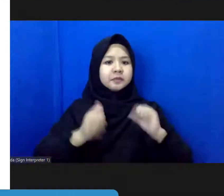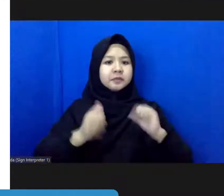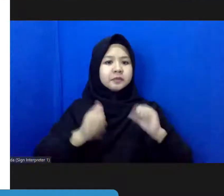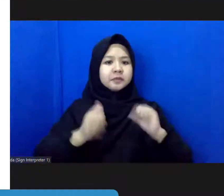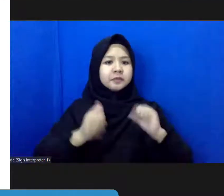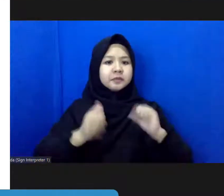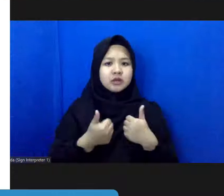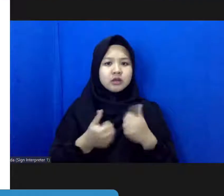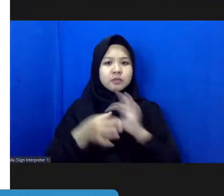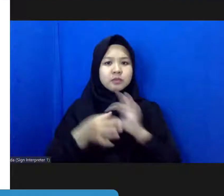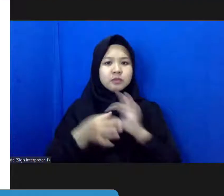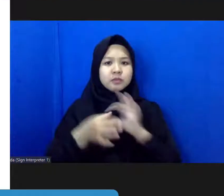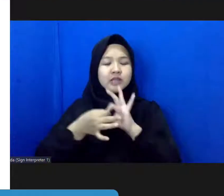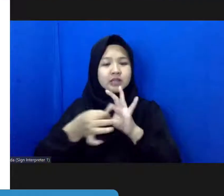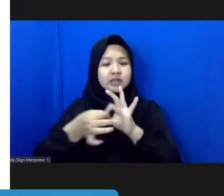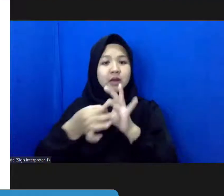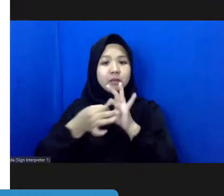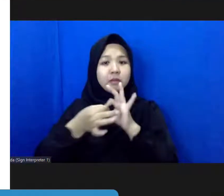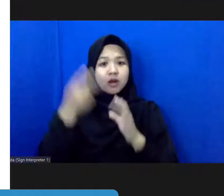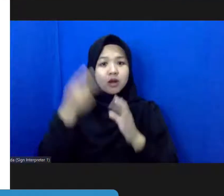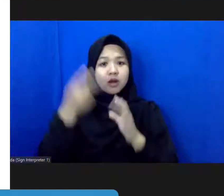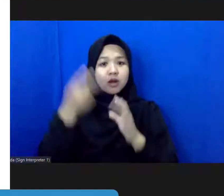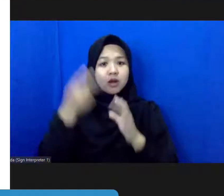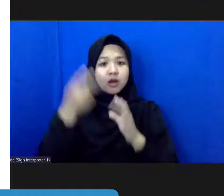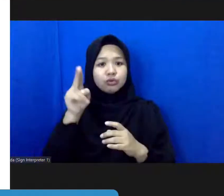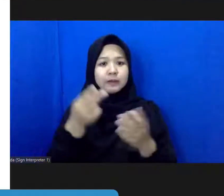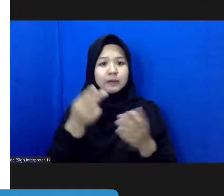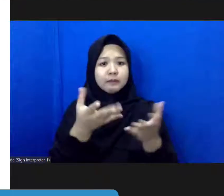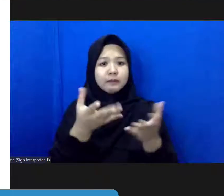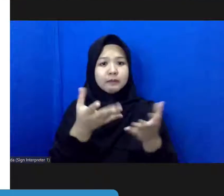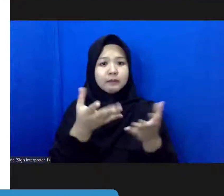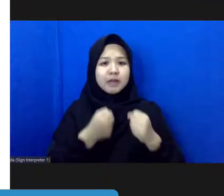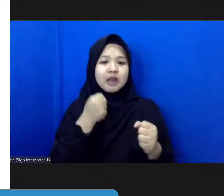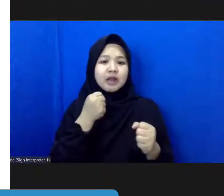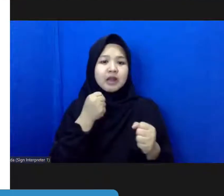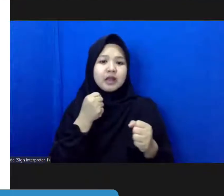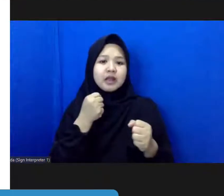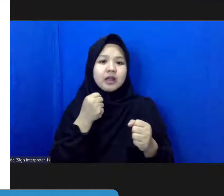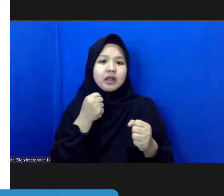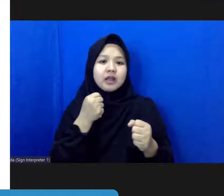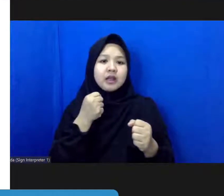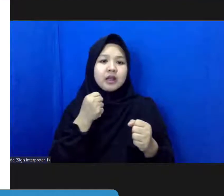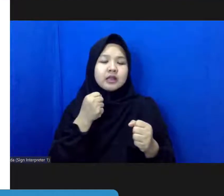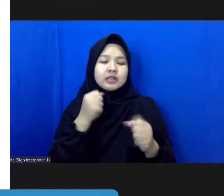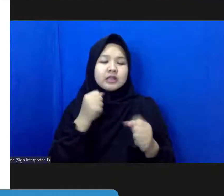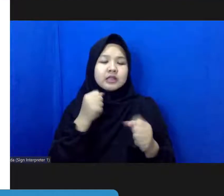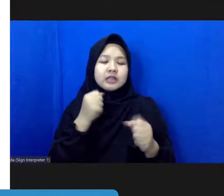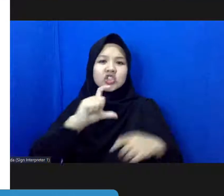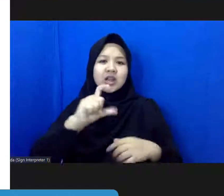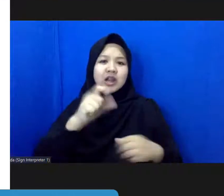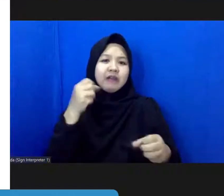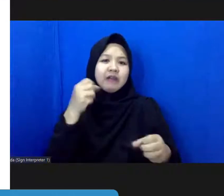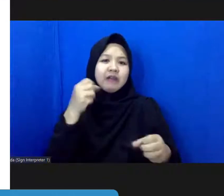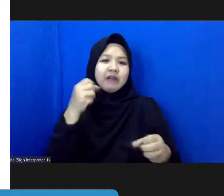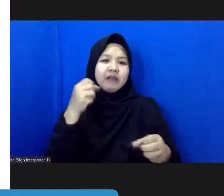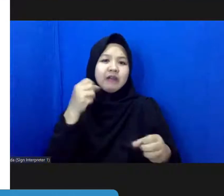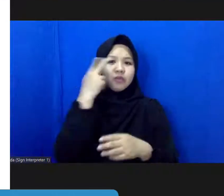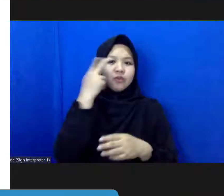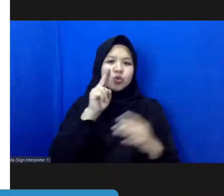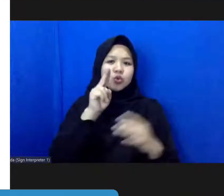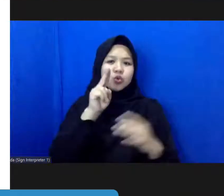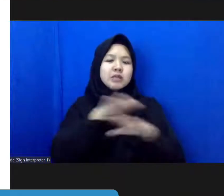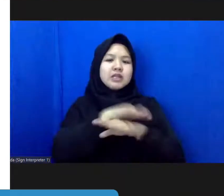work together to get the most effective or efficient way to deal with the disaster, to prepare for